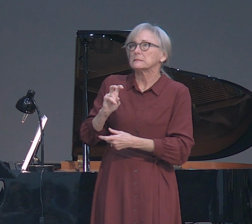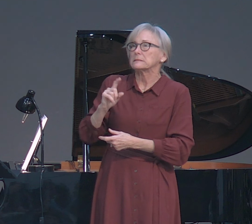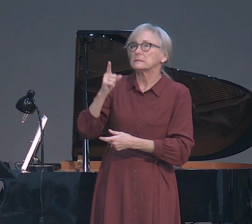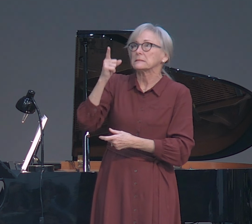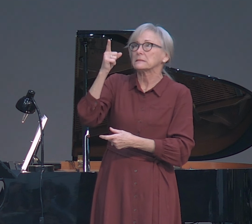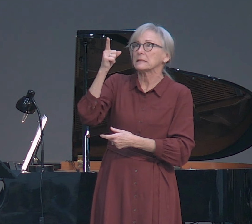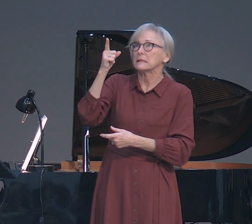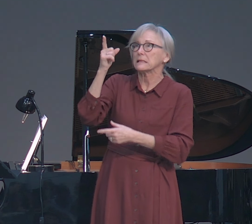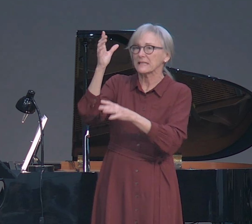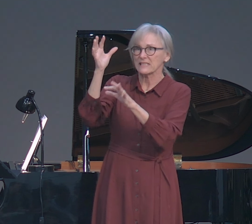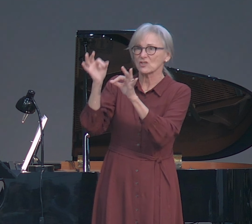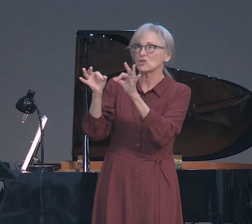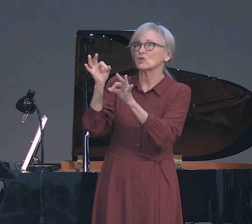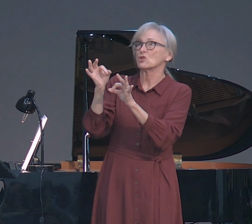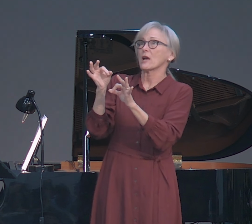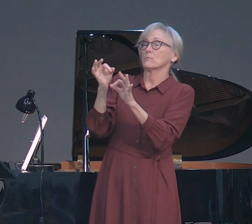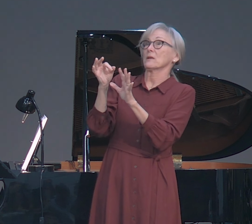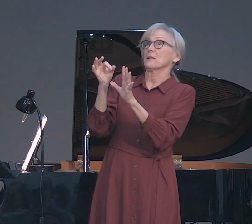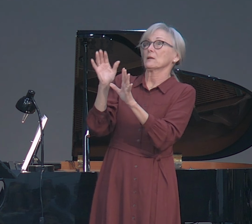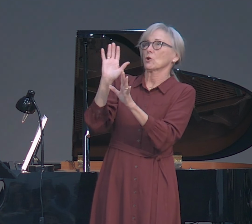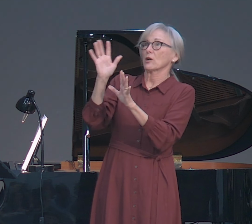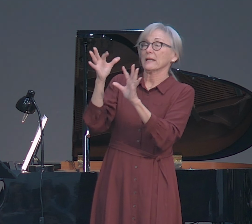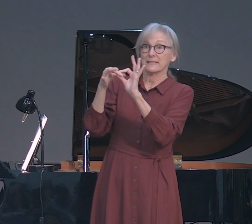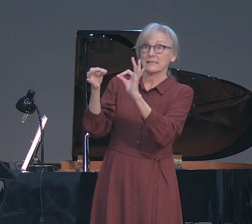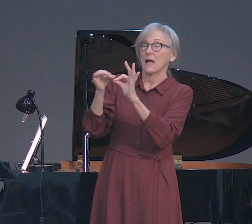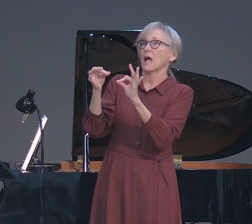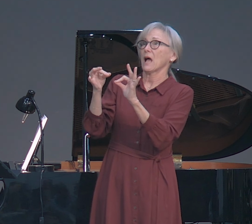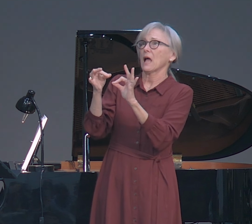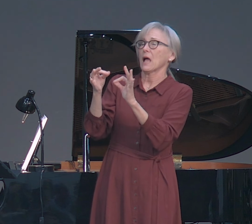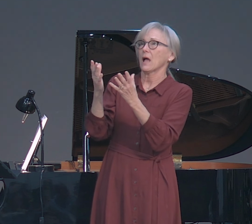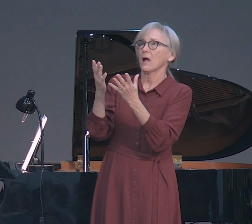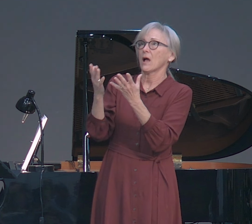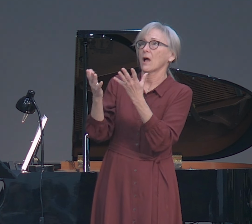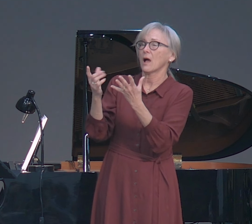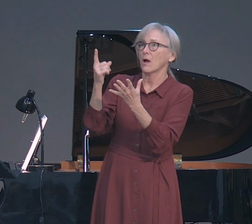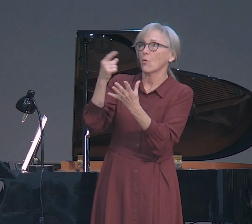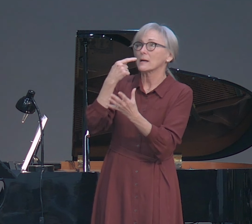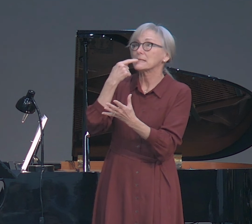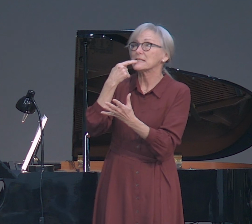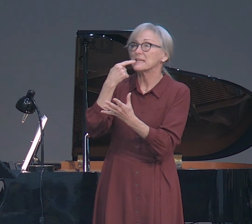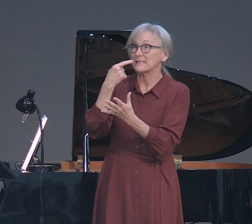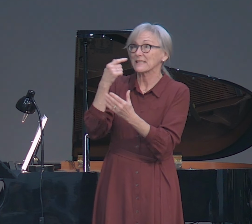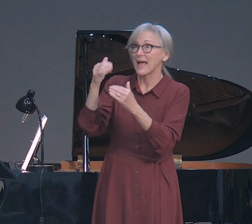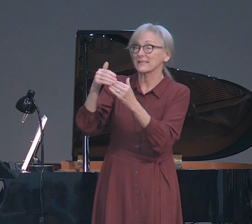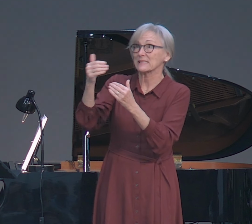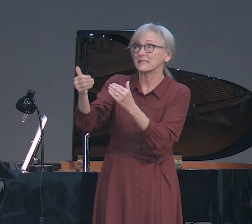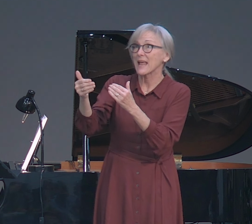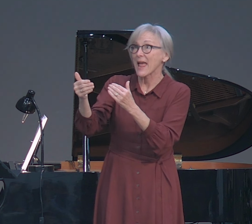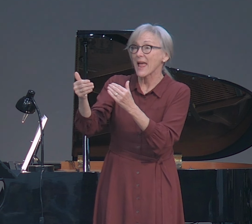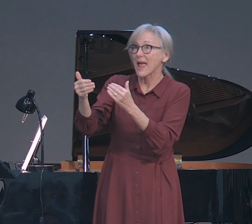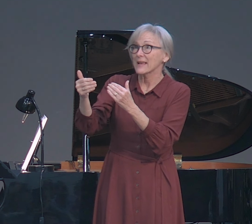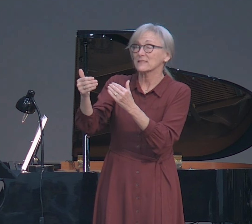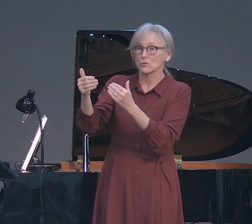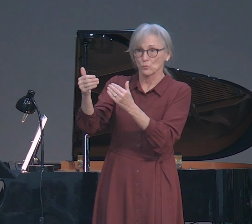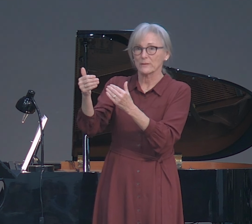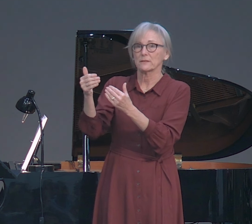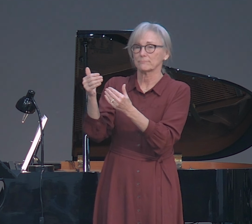the Almighty Judge, whatever he says next will pronounce our